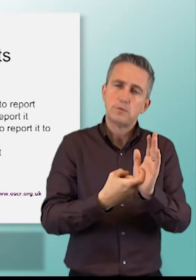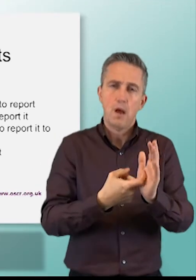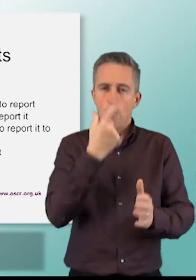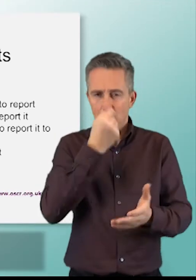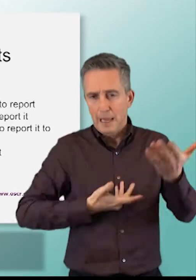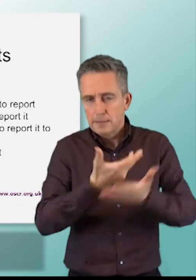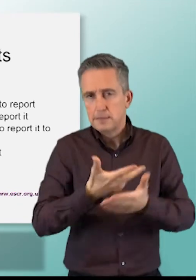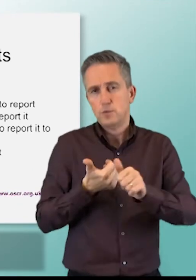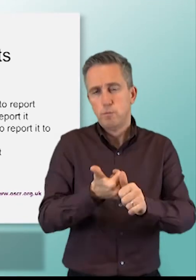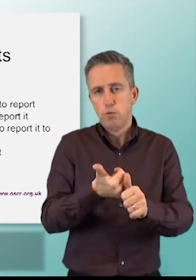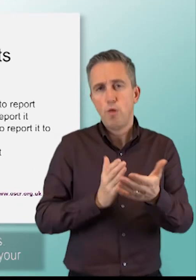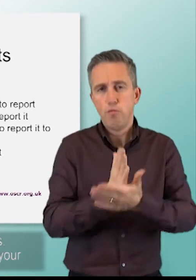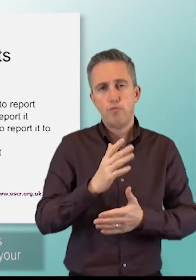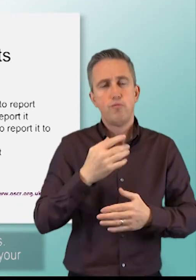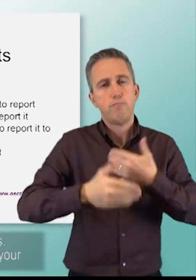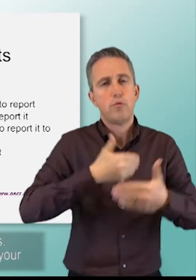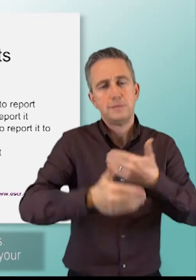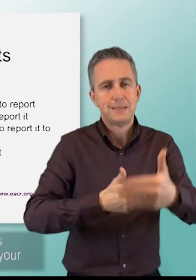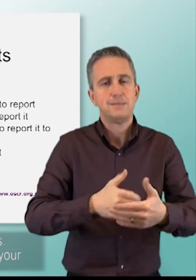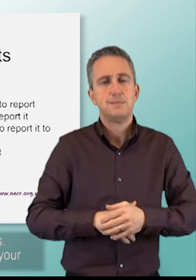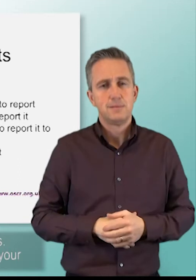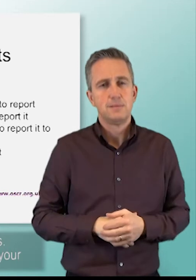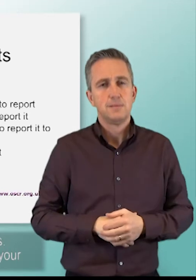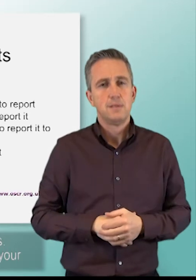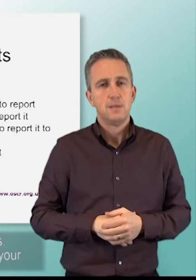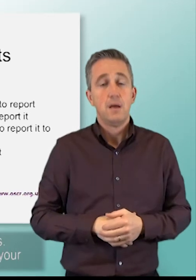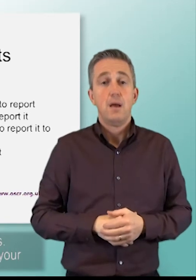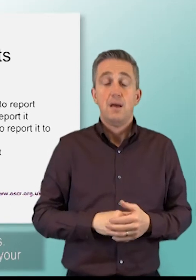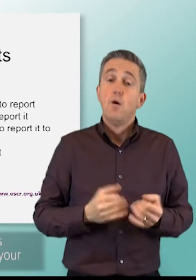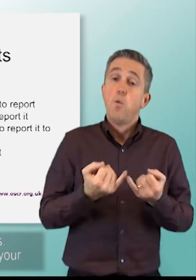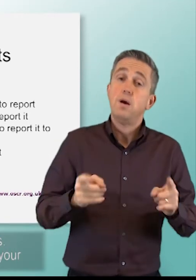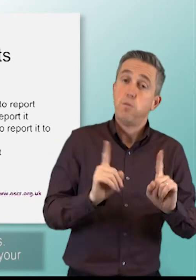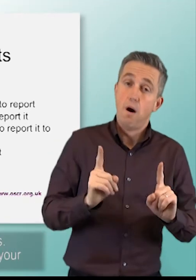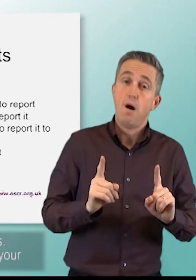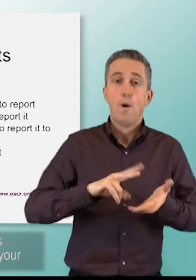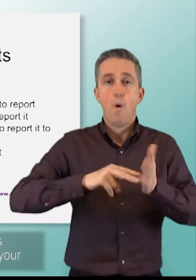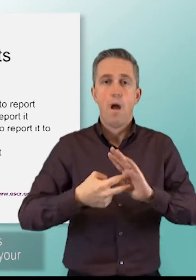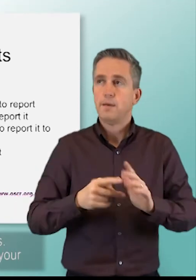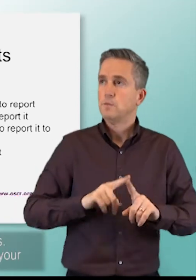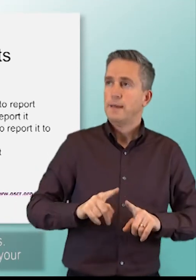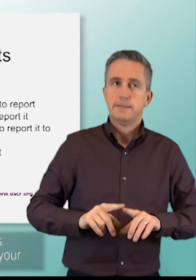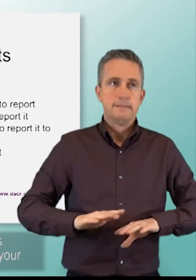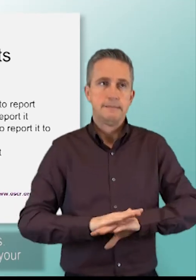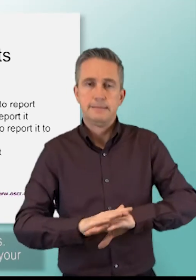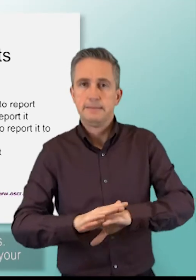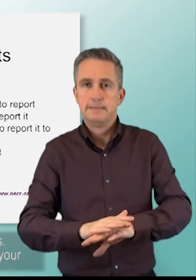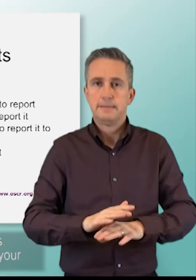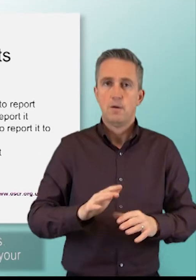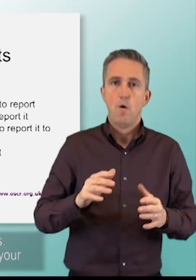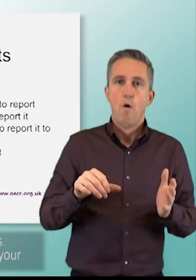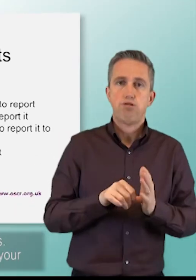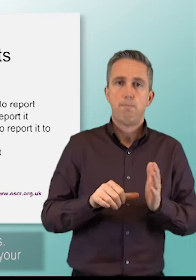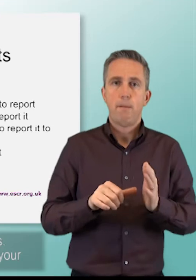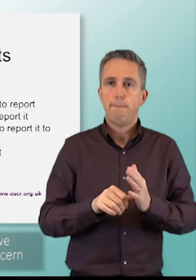is going on within the charity. And it's more of a problem, in fact, if people don't report to us. So if something has happened that's